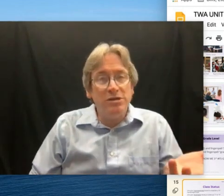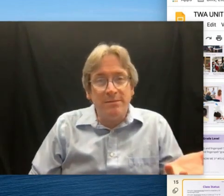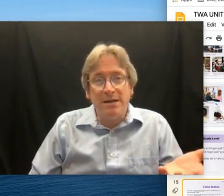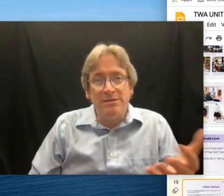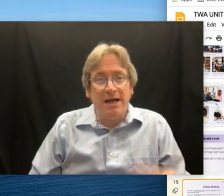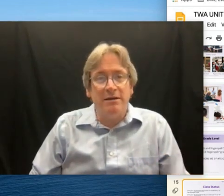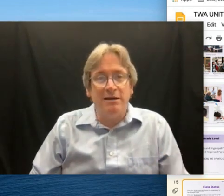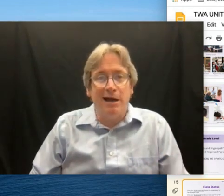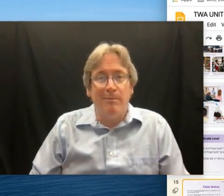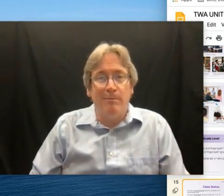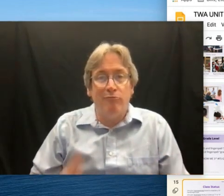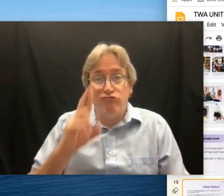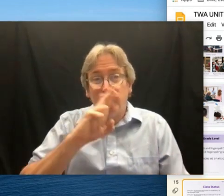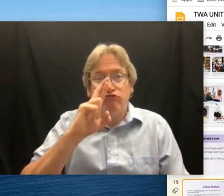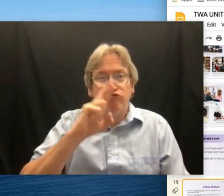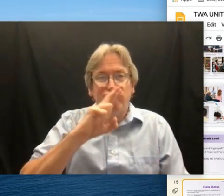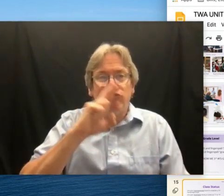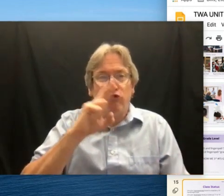people will sometimes sign